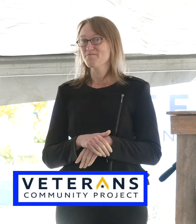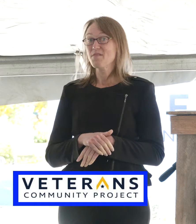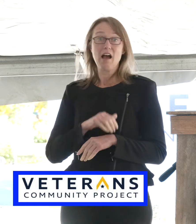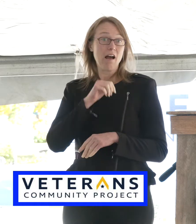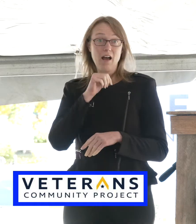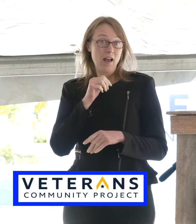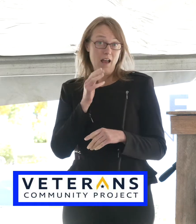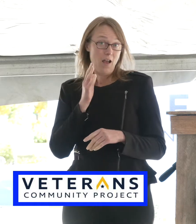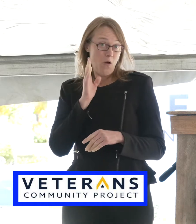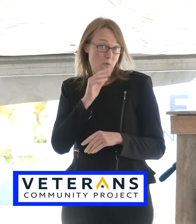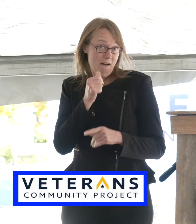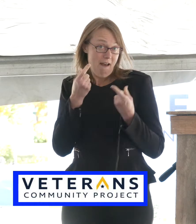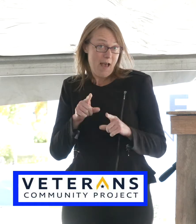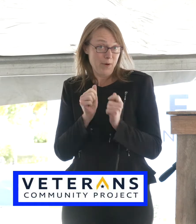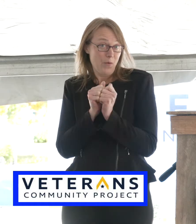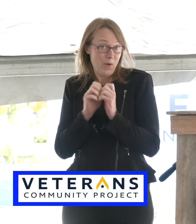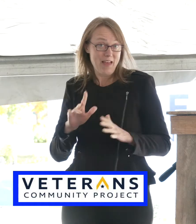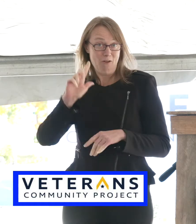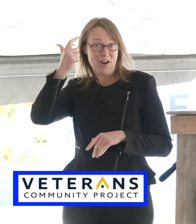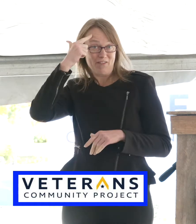happened without Governor Mike Parson.